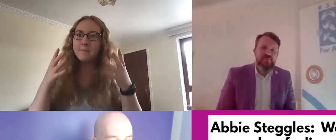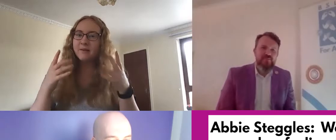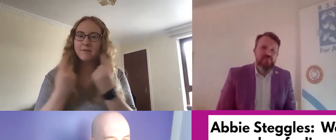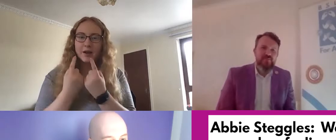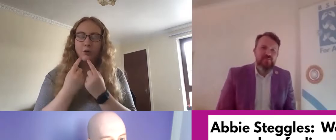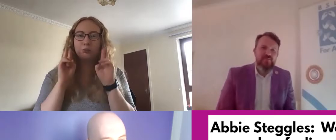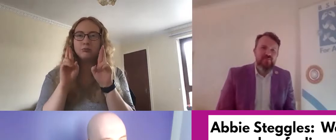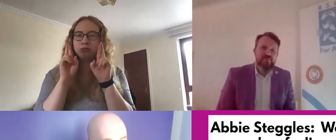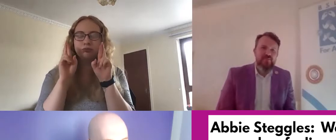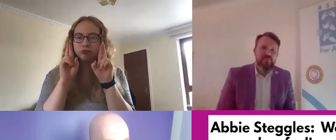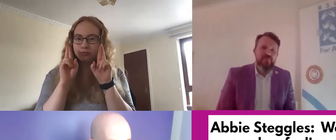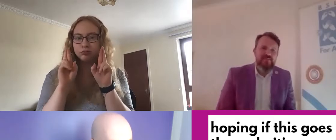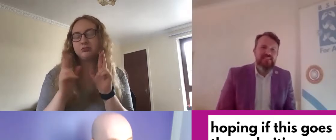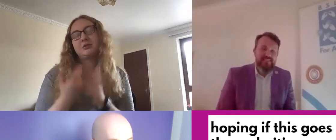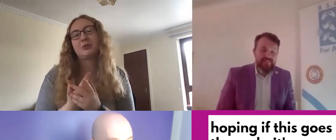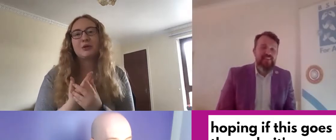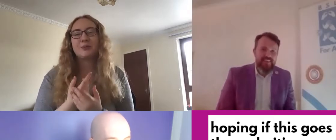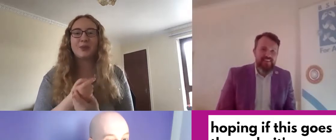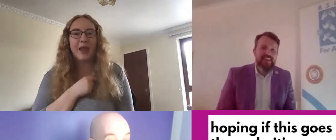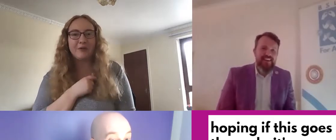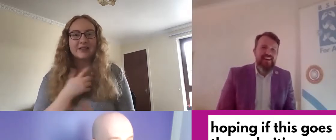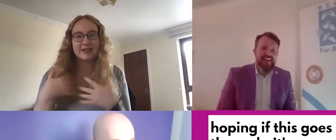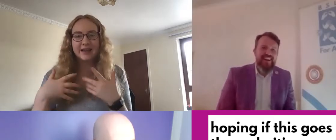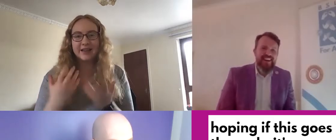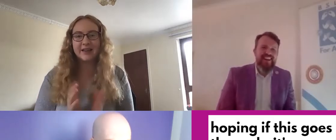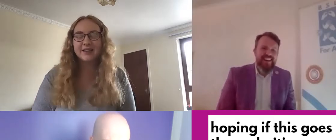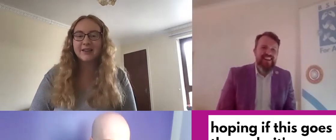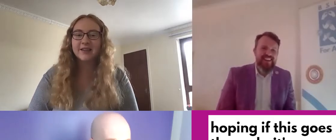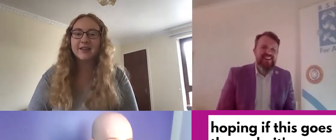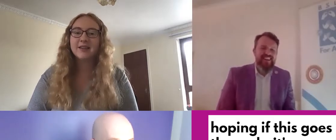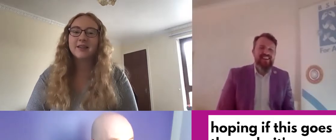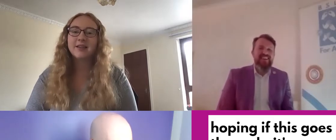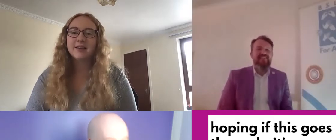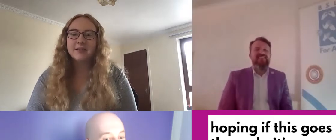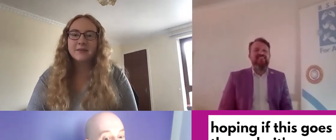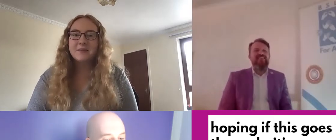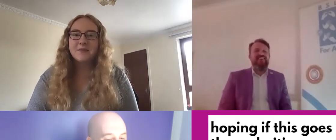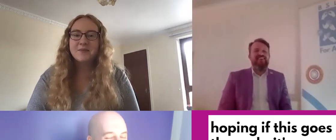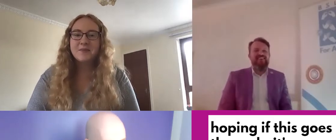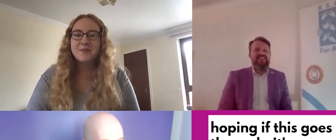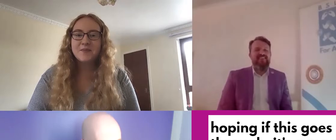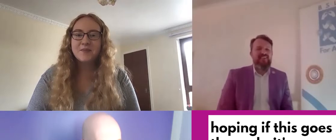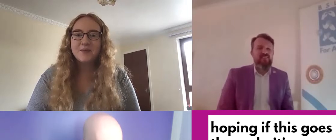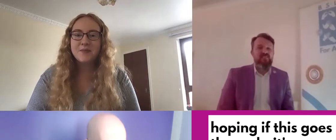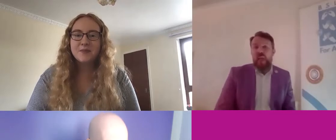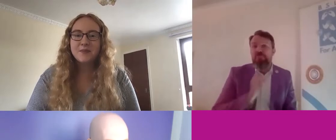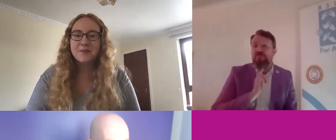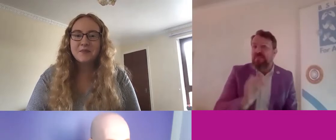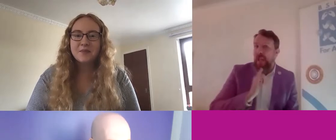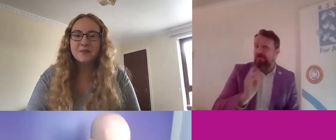be, reflecting on and hoping that, if this goes through, it's a massive thing, but also very exciting.